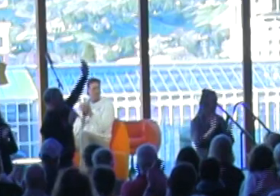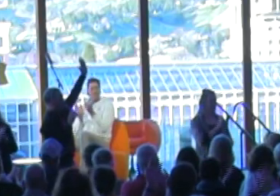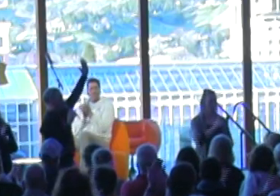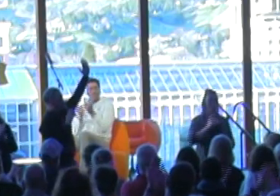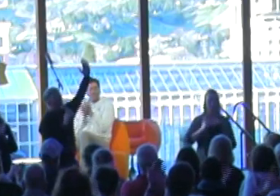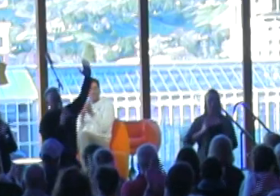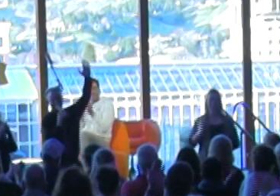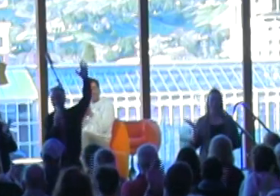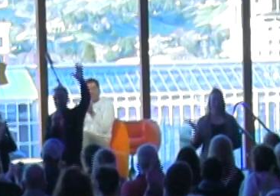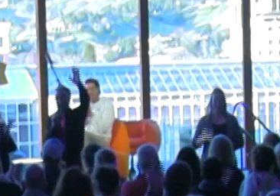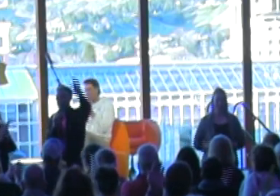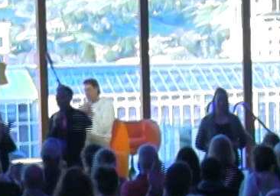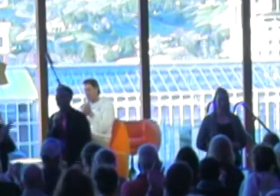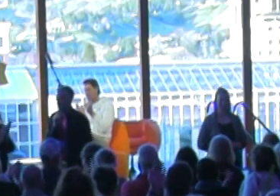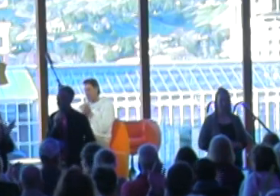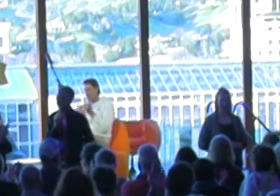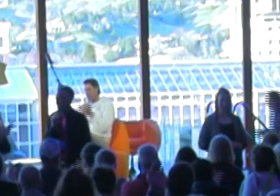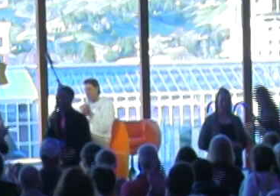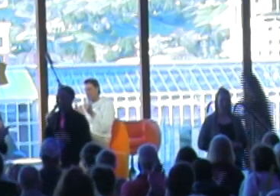Moving on.